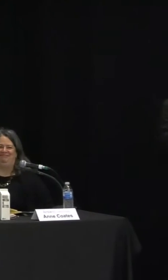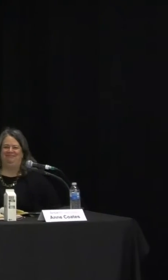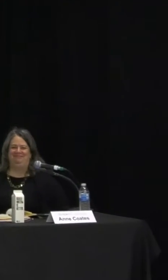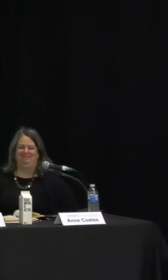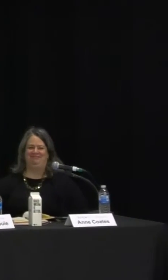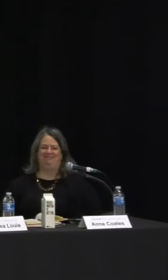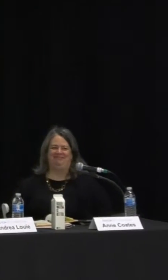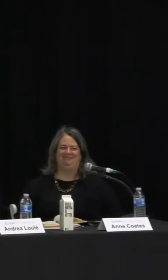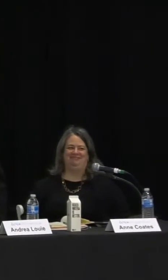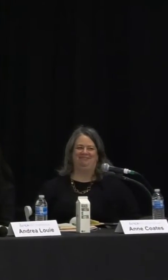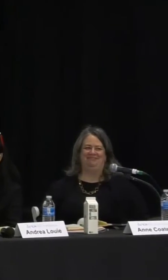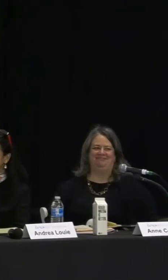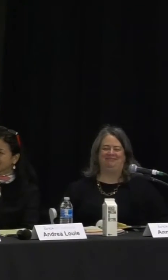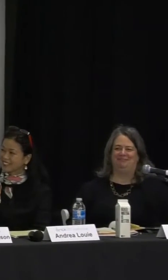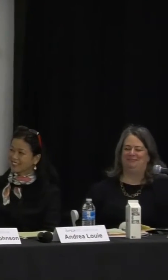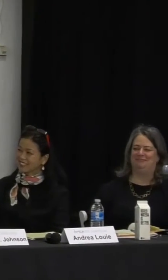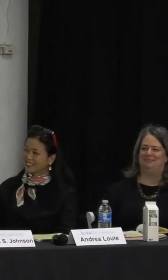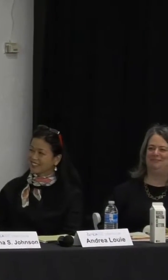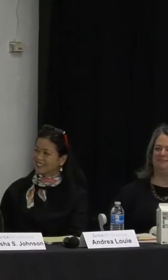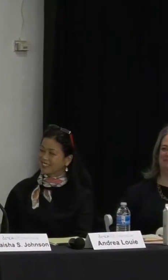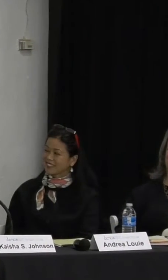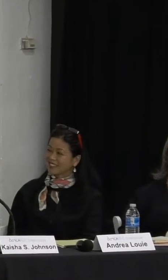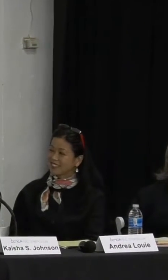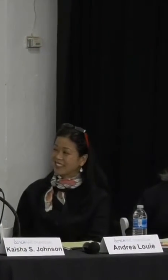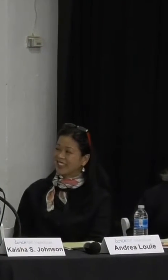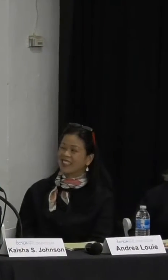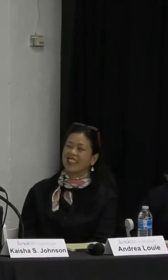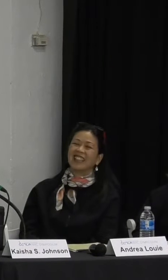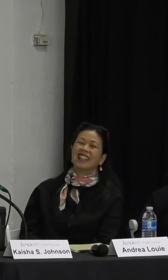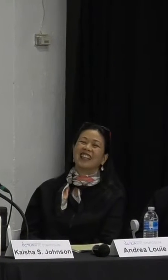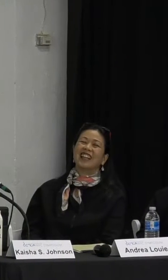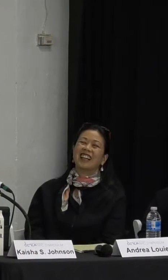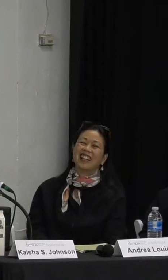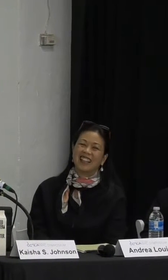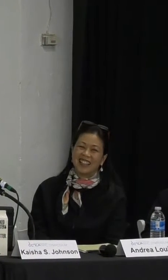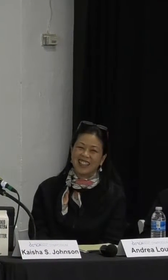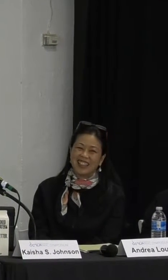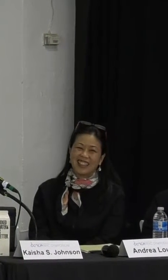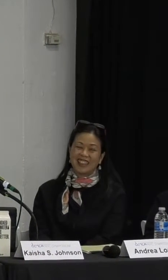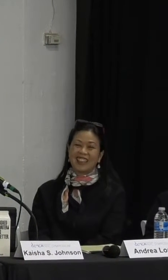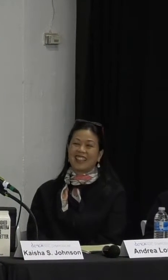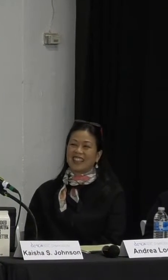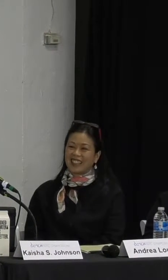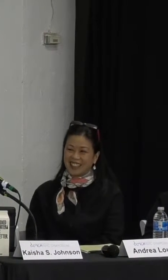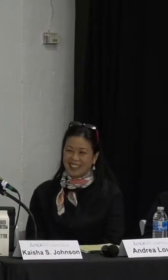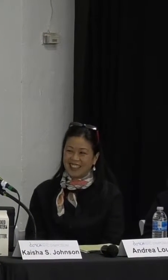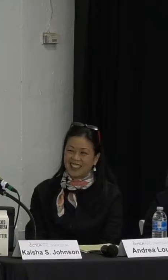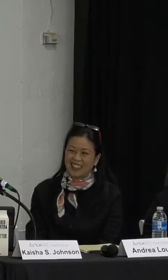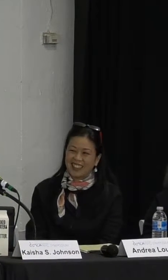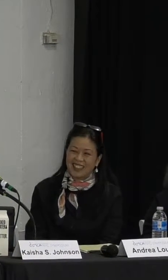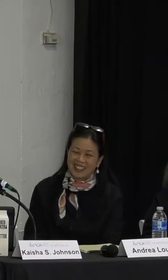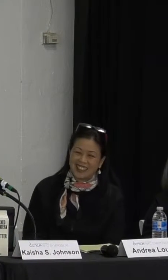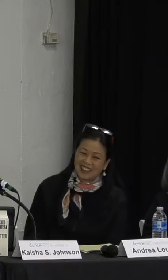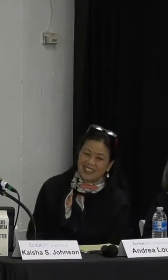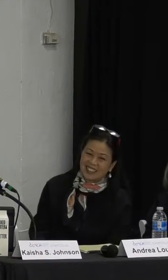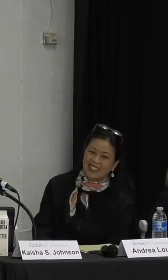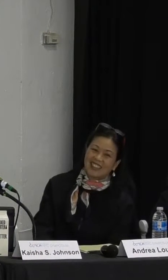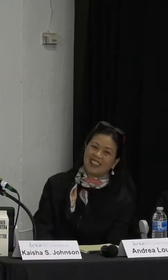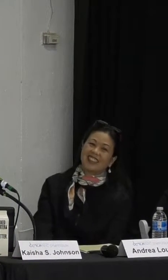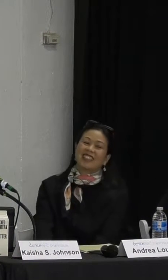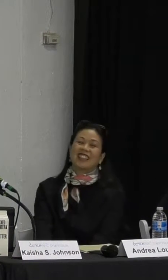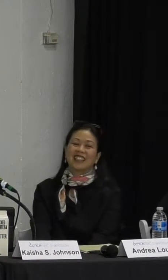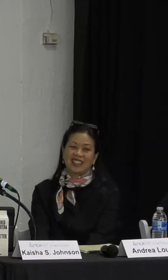impact on art. I'm going to repeat that again. Access gives us, meaning disabled people, disabled